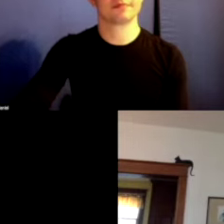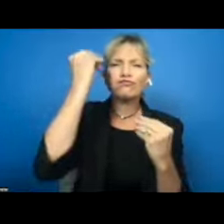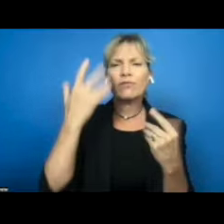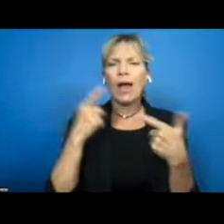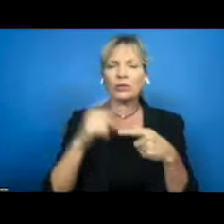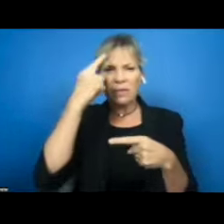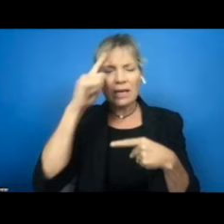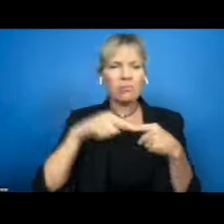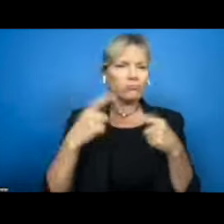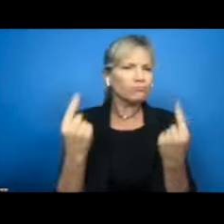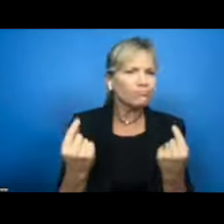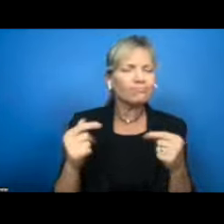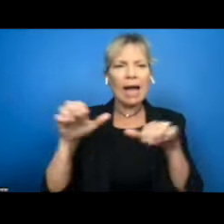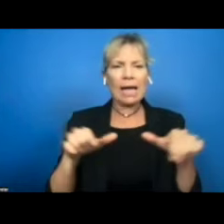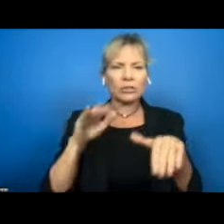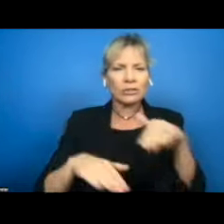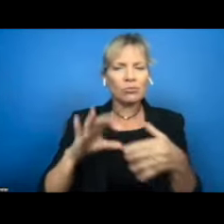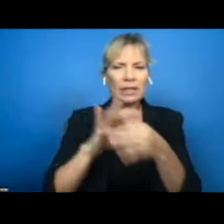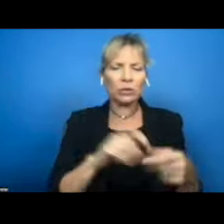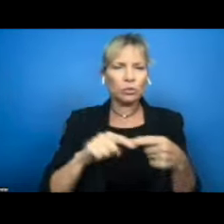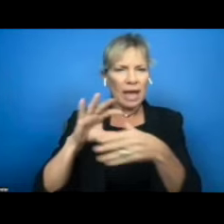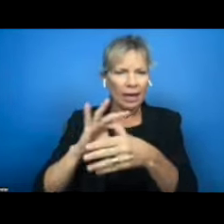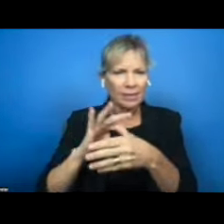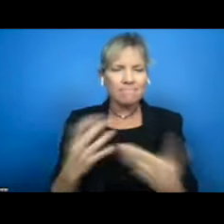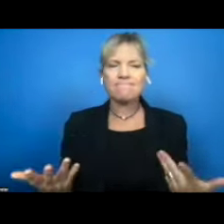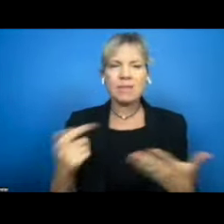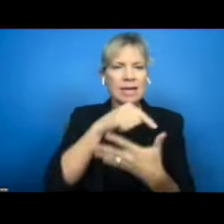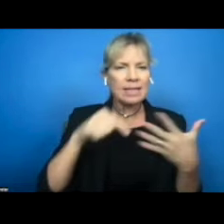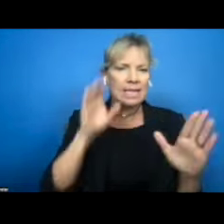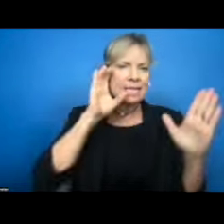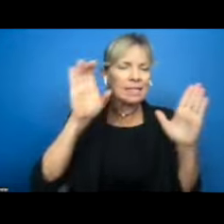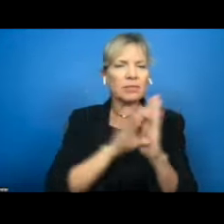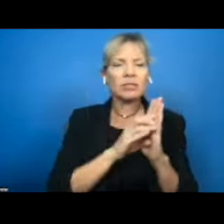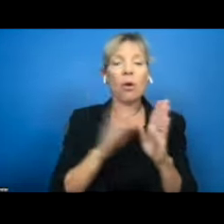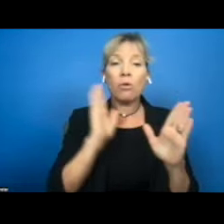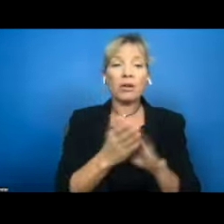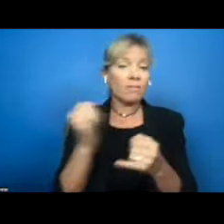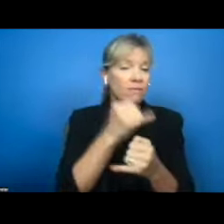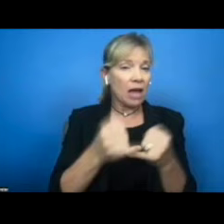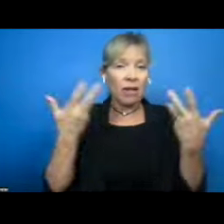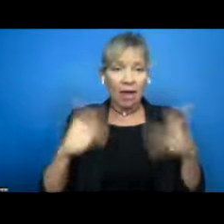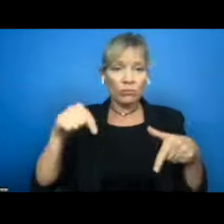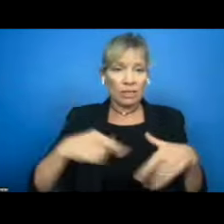action steps related to the content. These images will be finalized